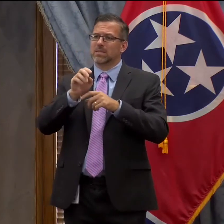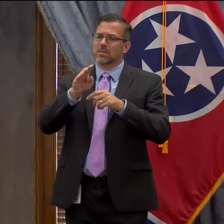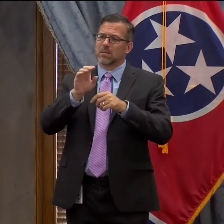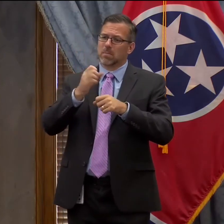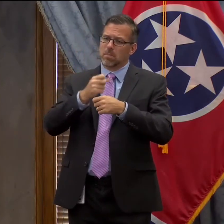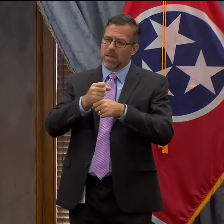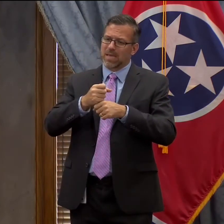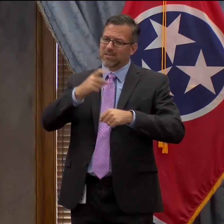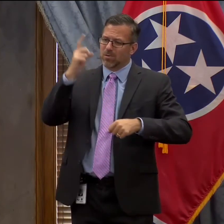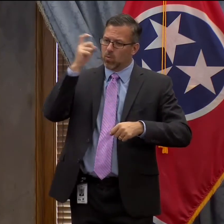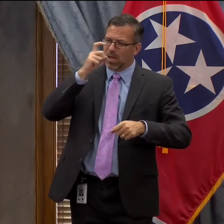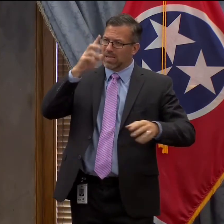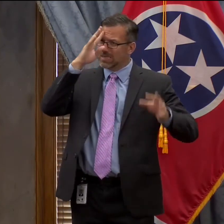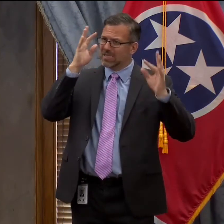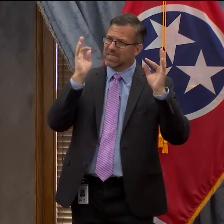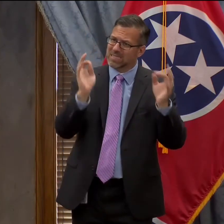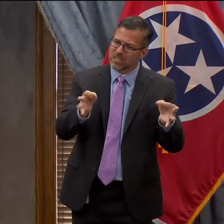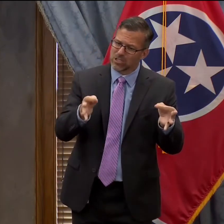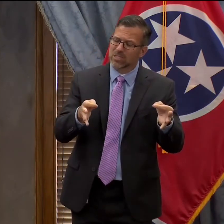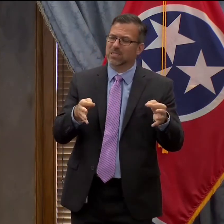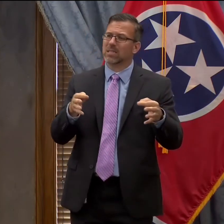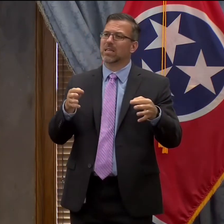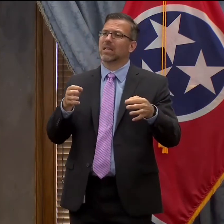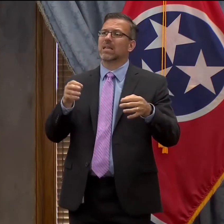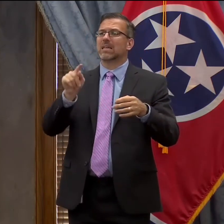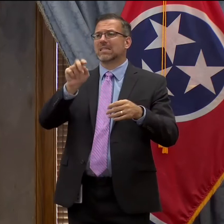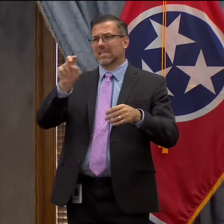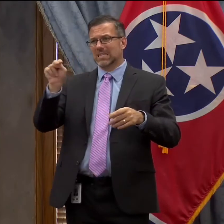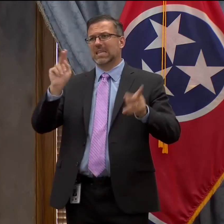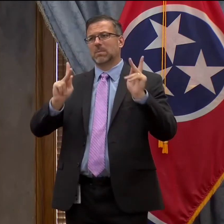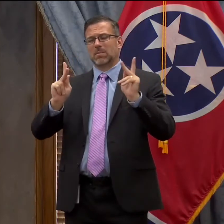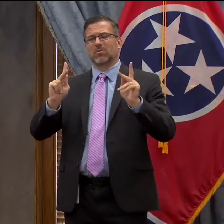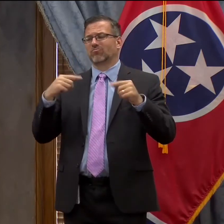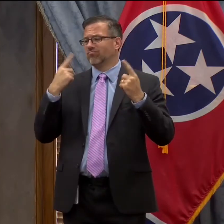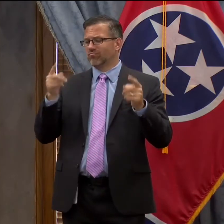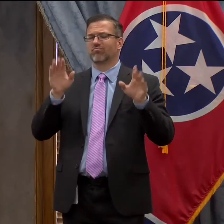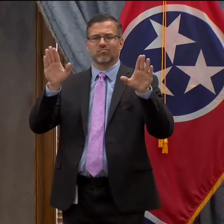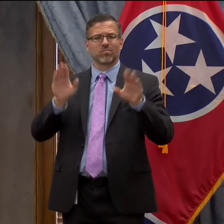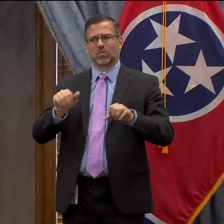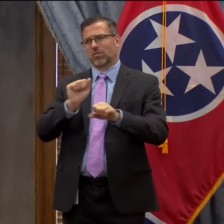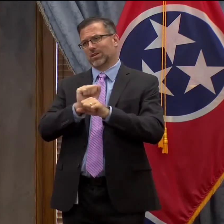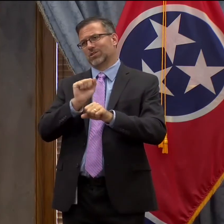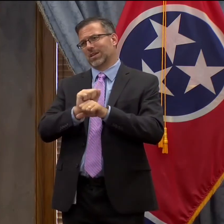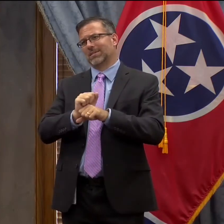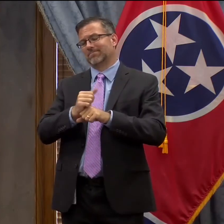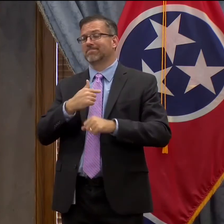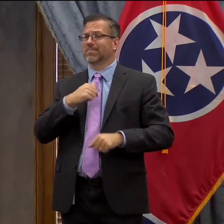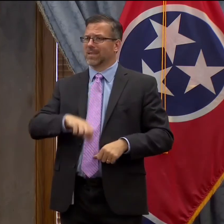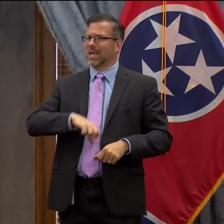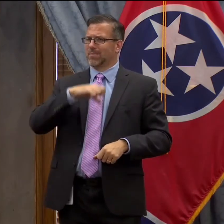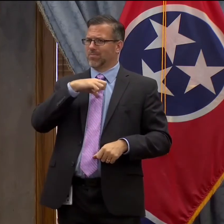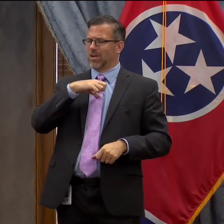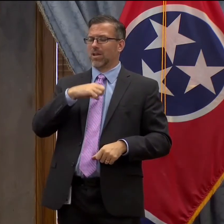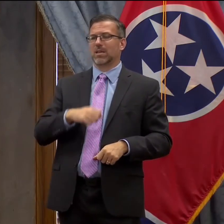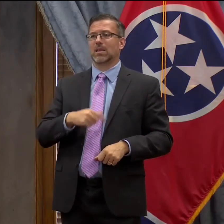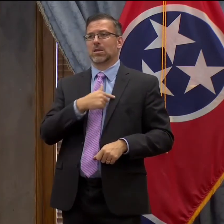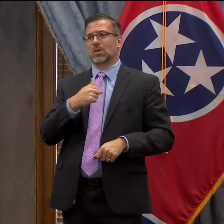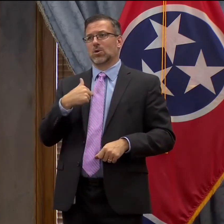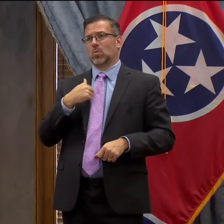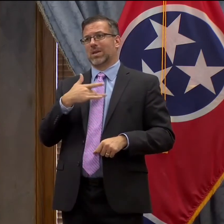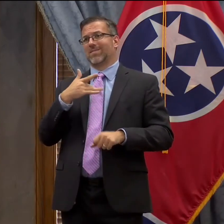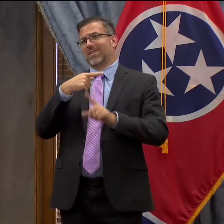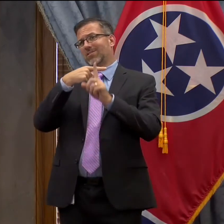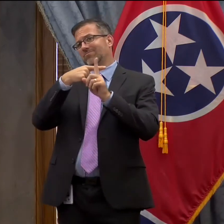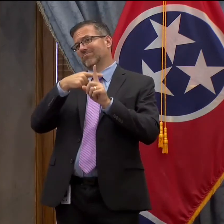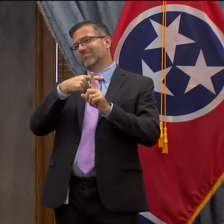as a leader, as an individual, and Tennesseans have done a very good job of doing that, and I'm proud of that, and we're cautiously optimistic about the